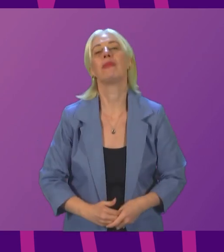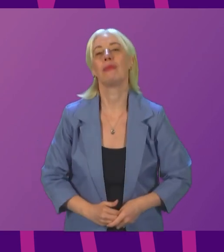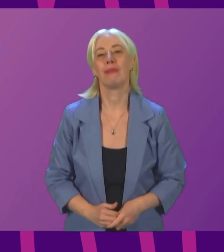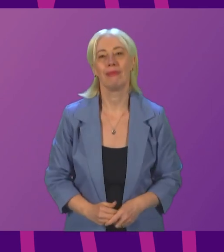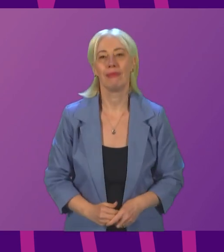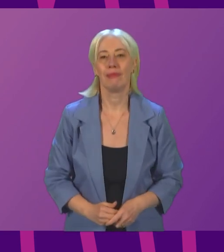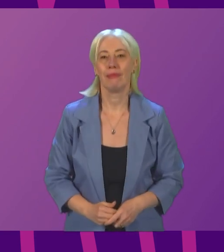Thank you.